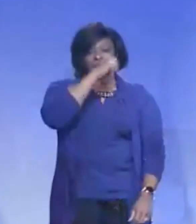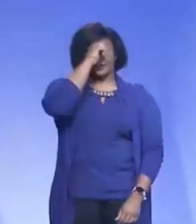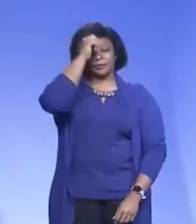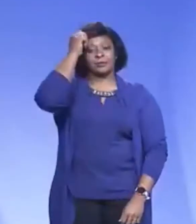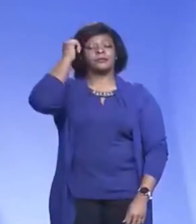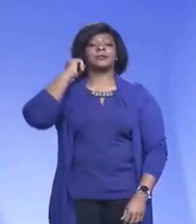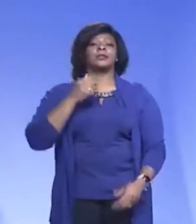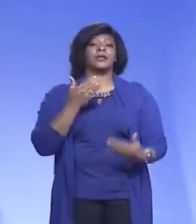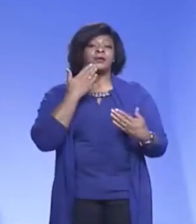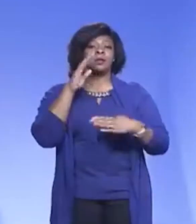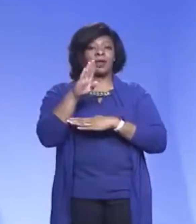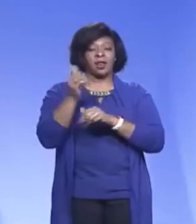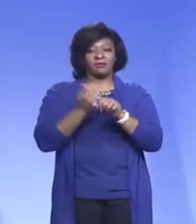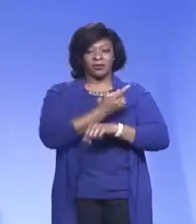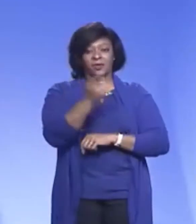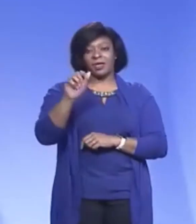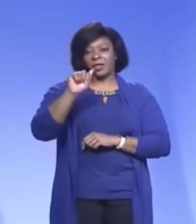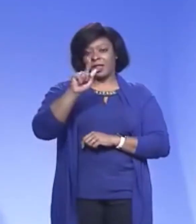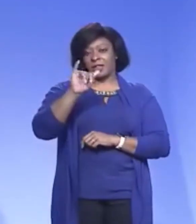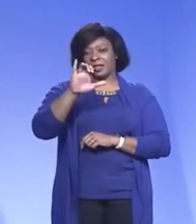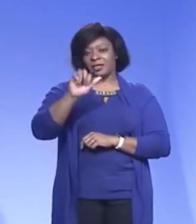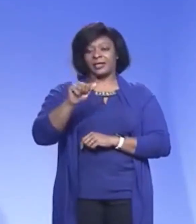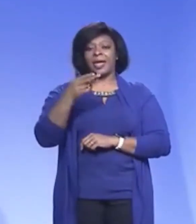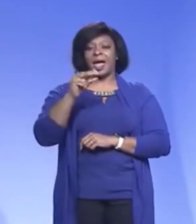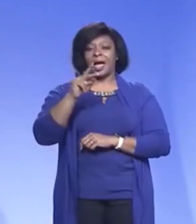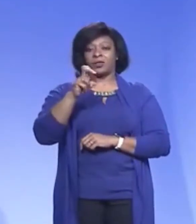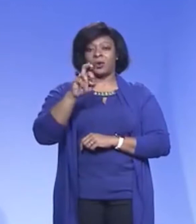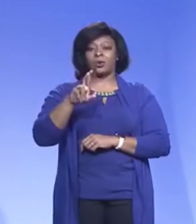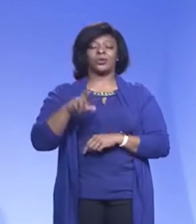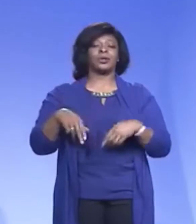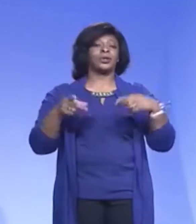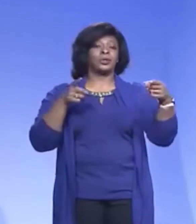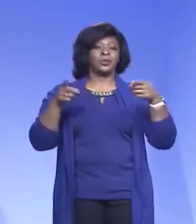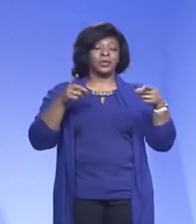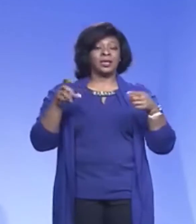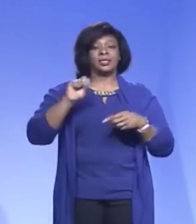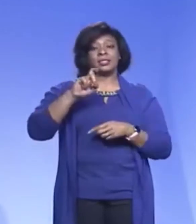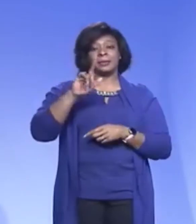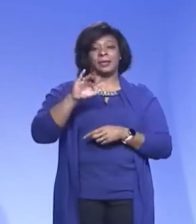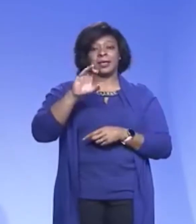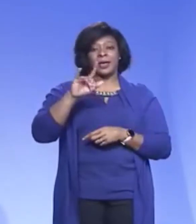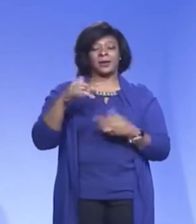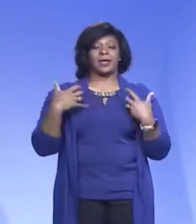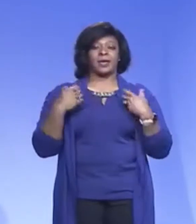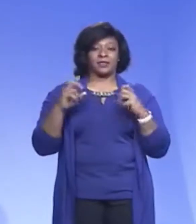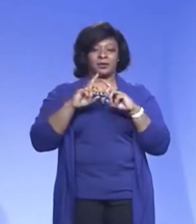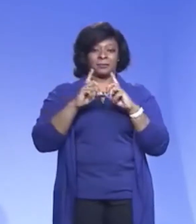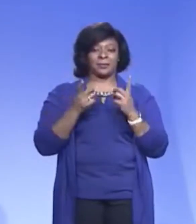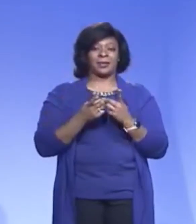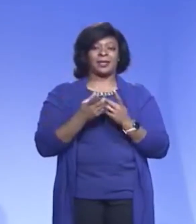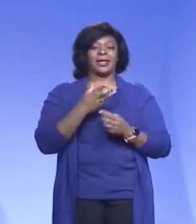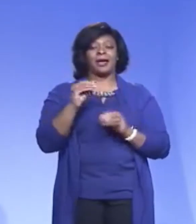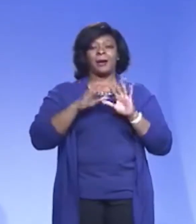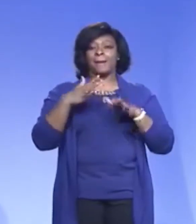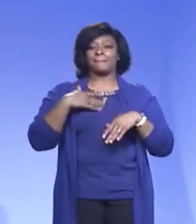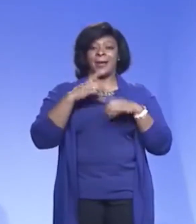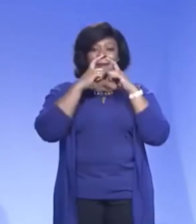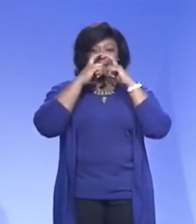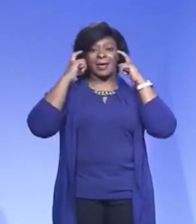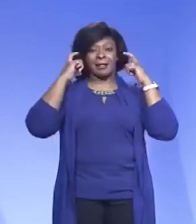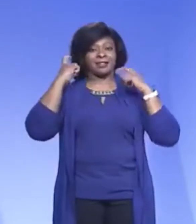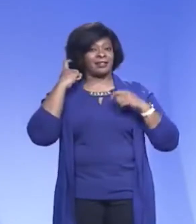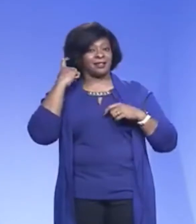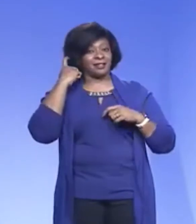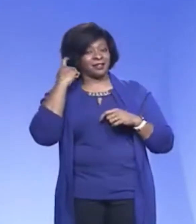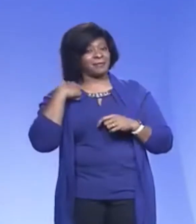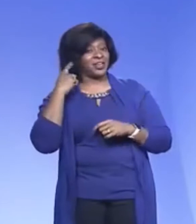Good afternoon, everyone. Alisa Haushalter, Director of the Shelby County Health Department. And obviously my mask is going to get hung on my